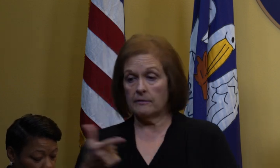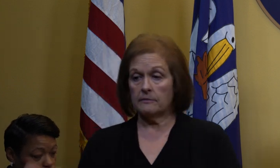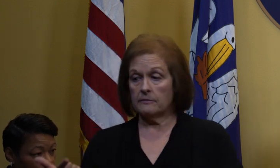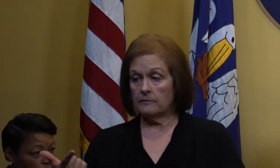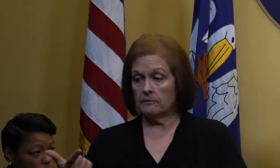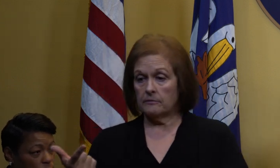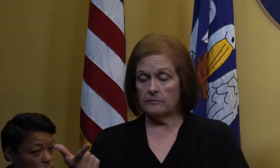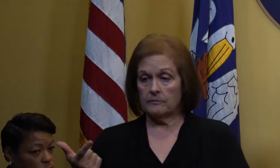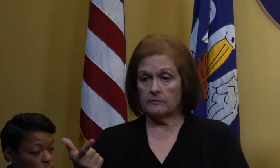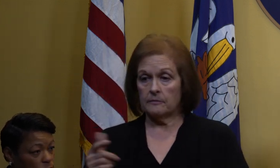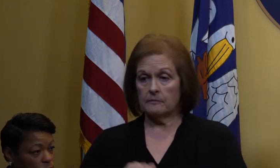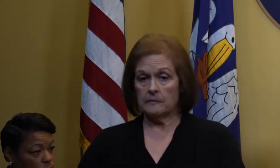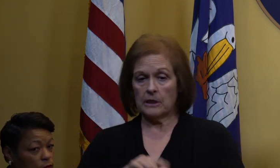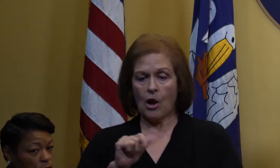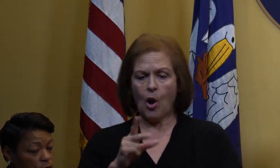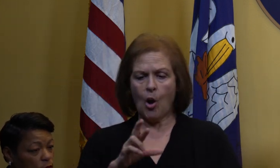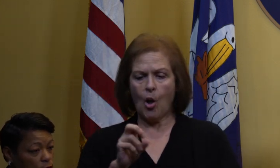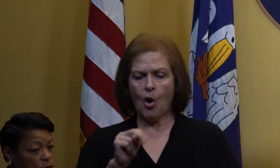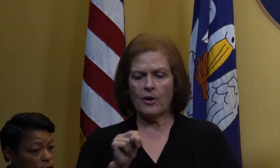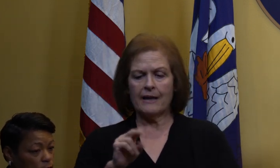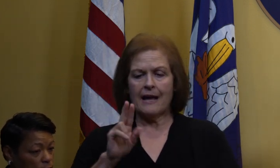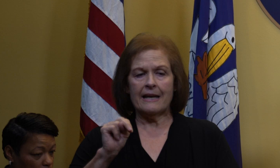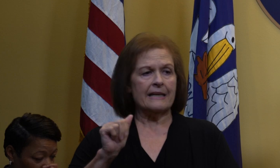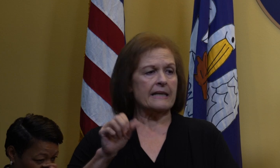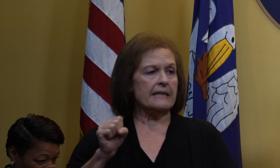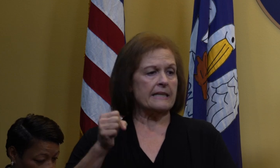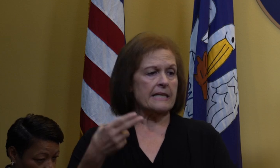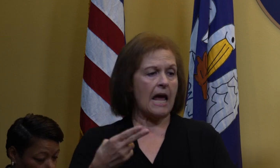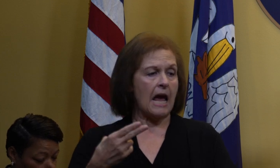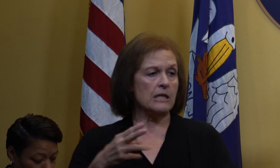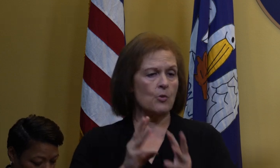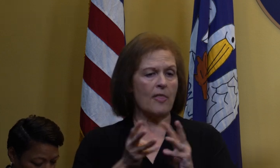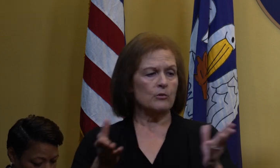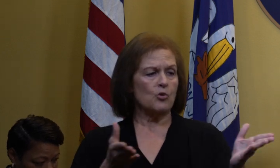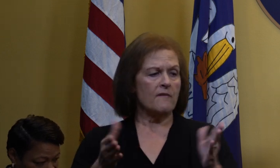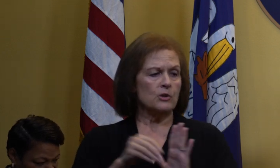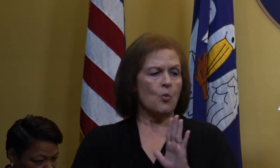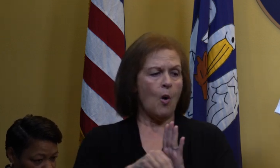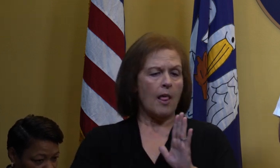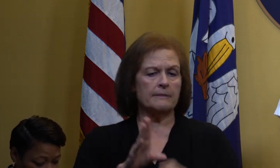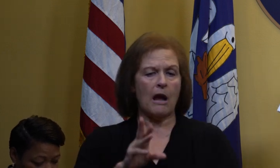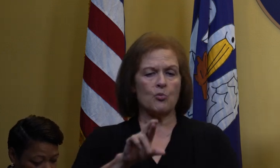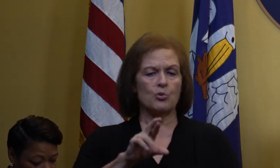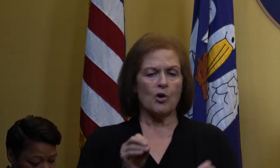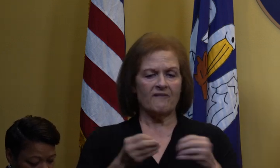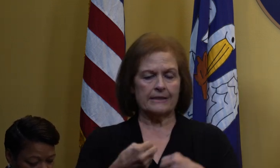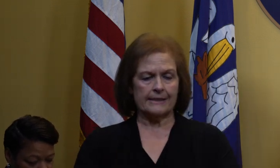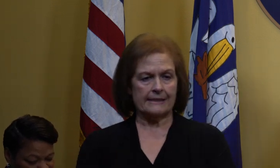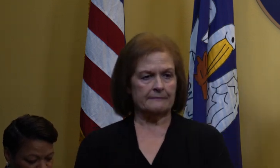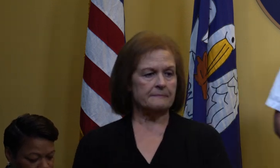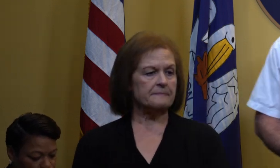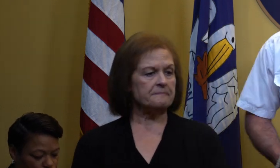up tremendous partner Lauren Nash, who's a meteorologist with the National Weather Service New Orleans Baton Rouge office.